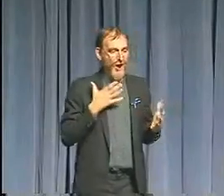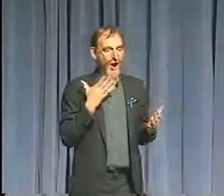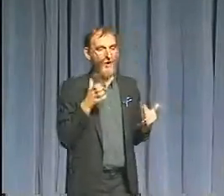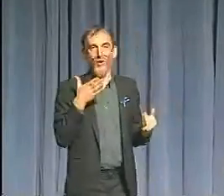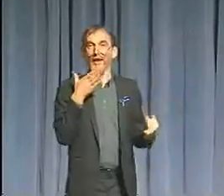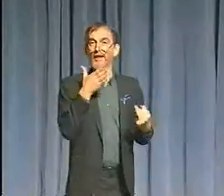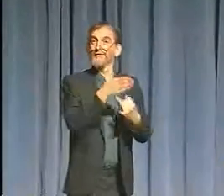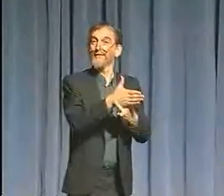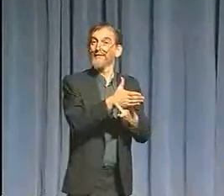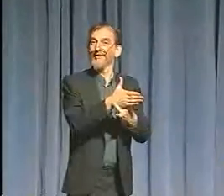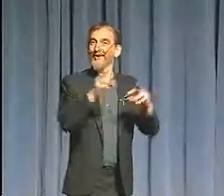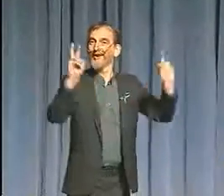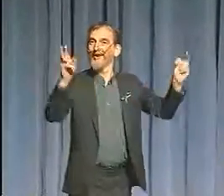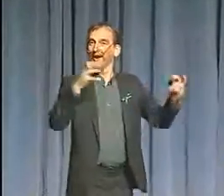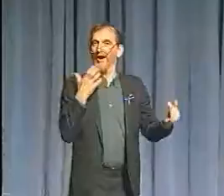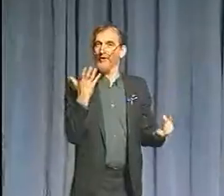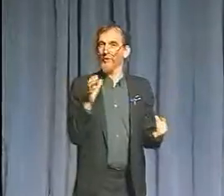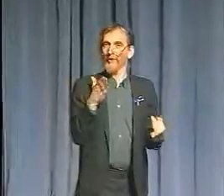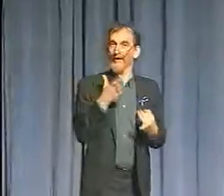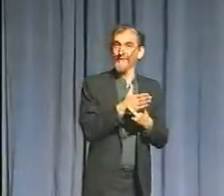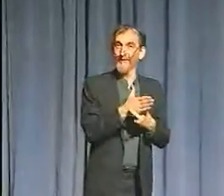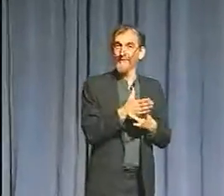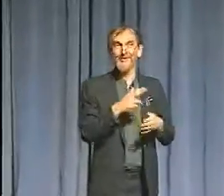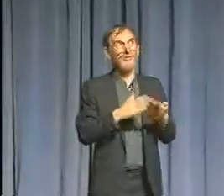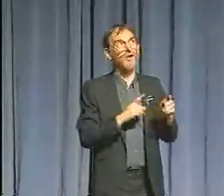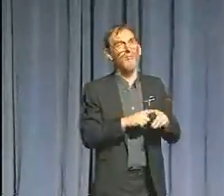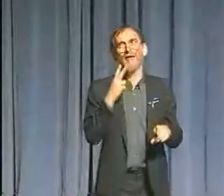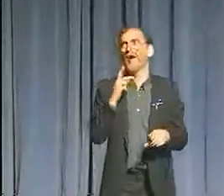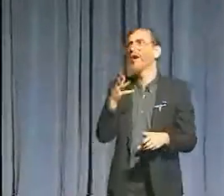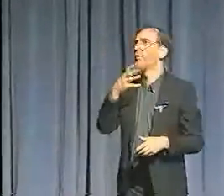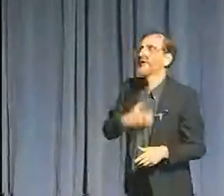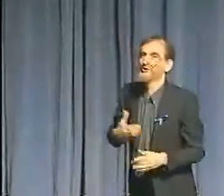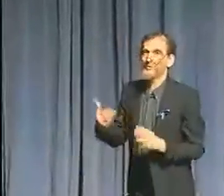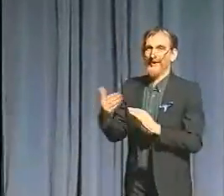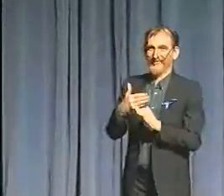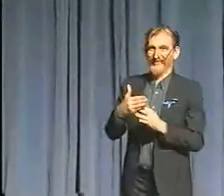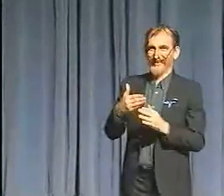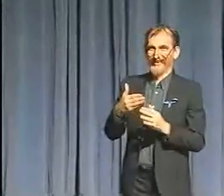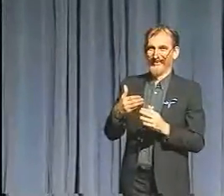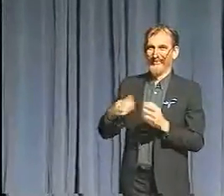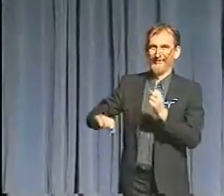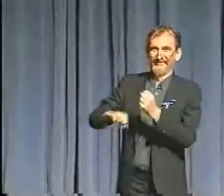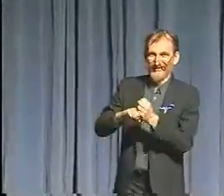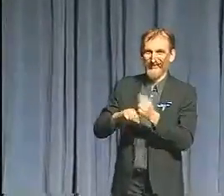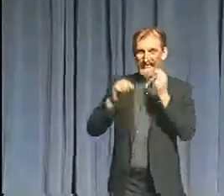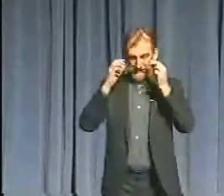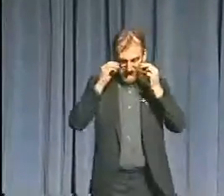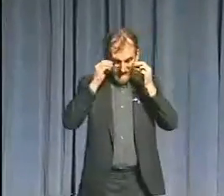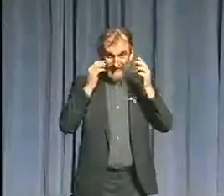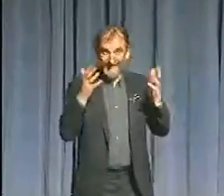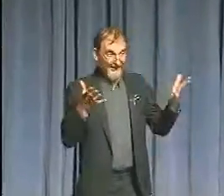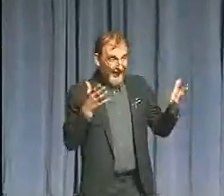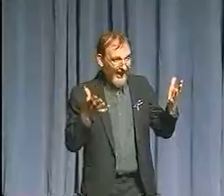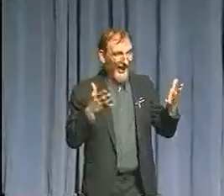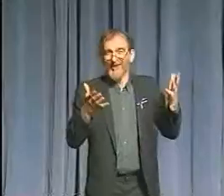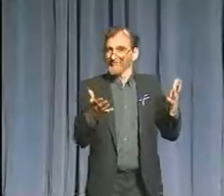our community who are supportive of us, who do not want to interfere with our lives. We only want so